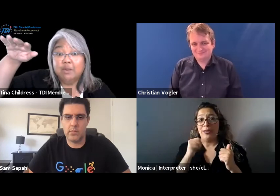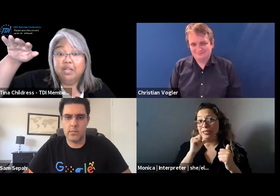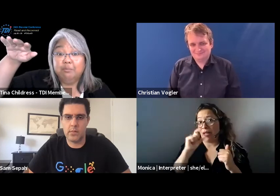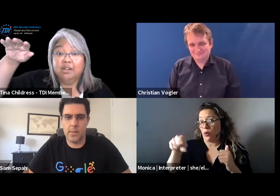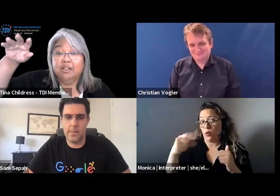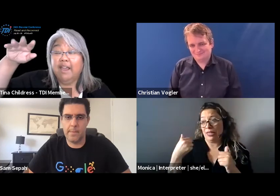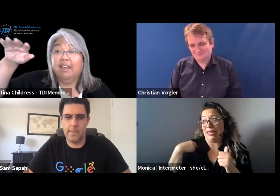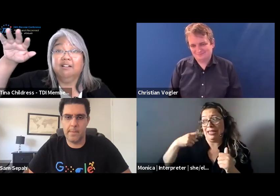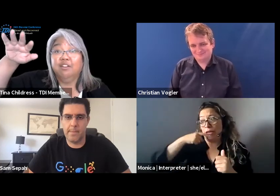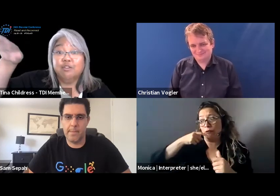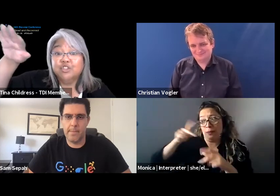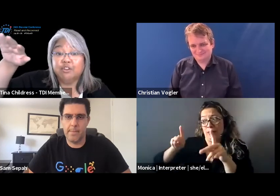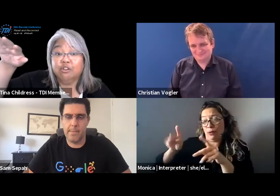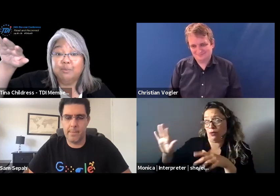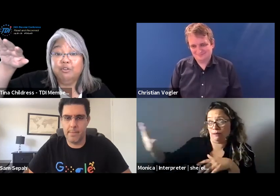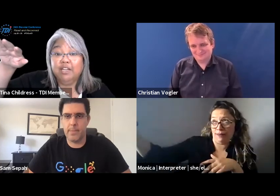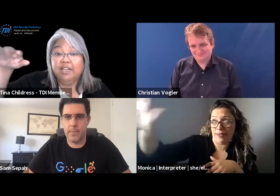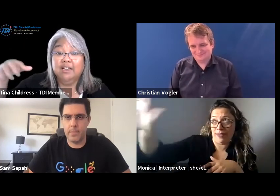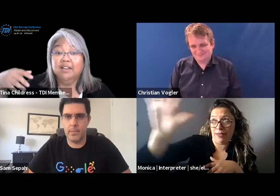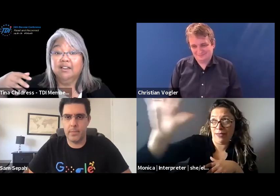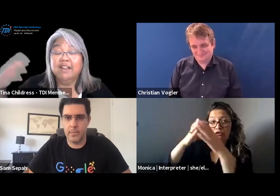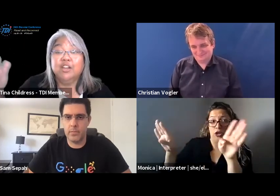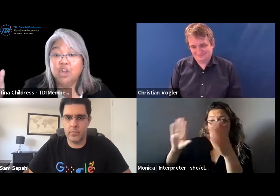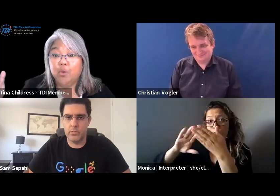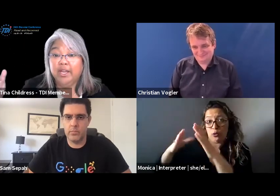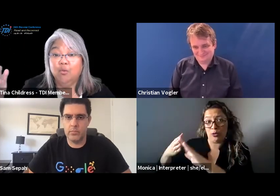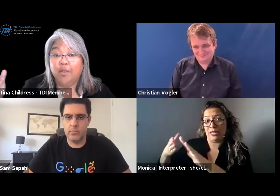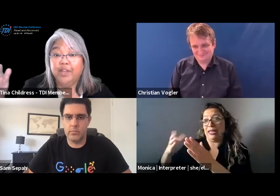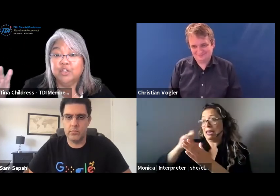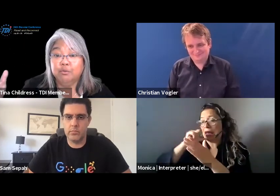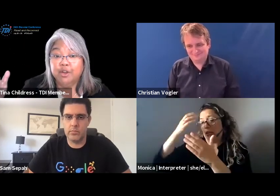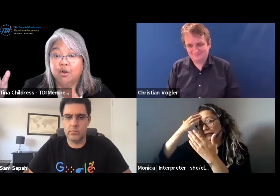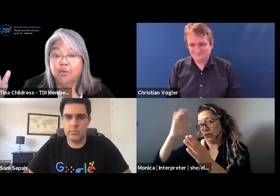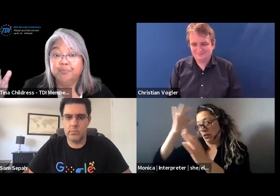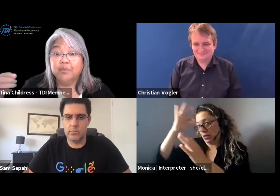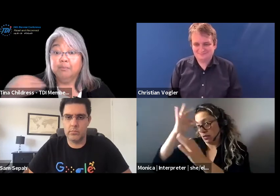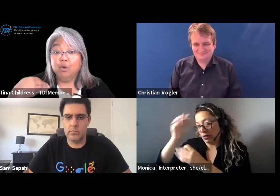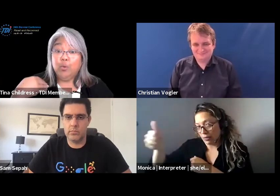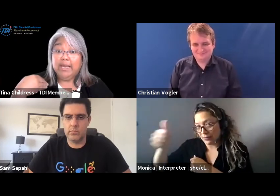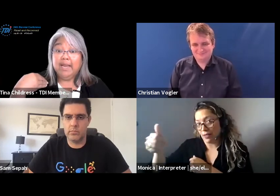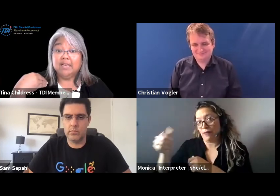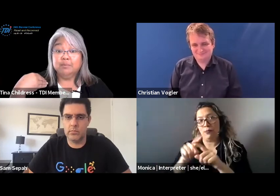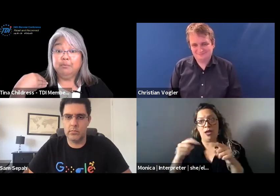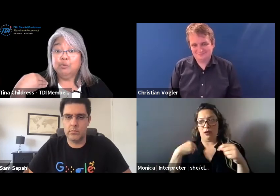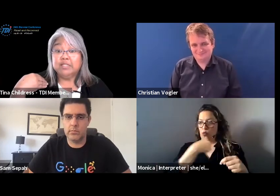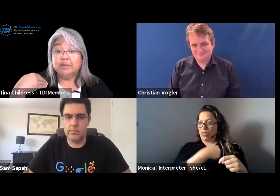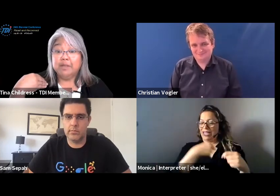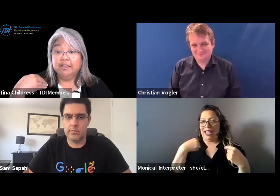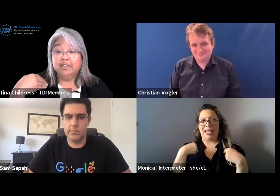hearing people and, the general community not knowing what they don't know, but we as people with